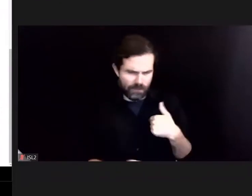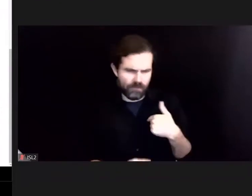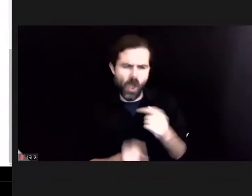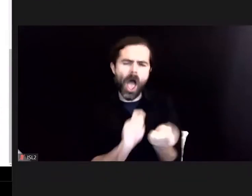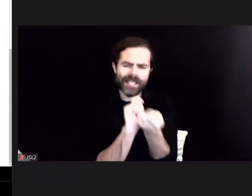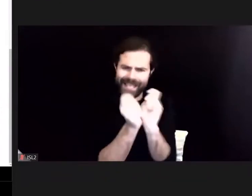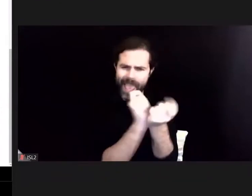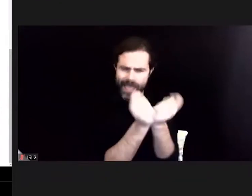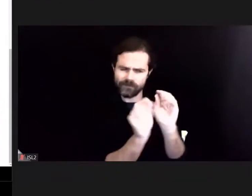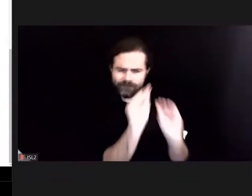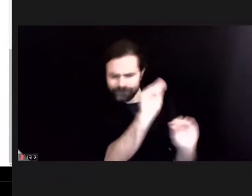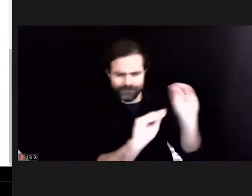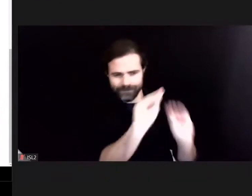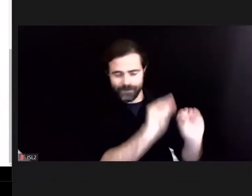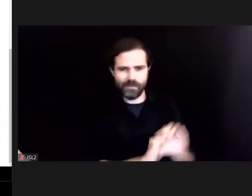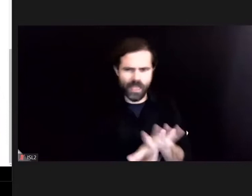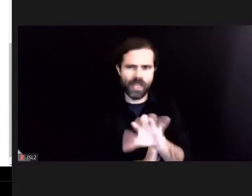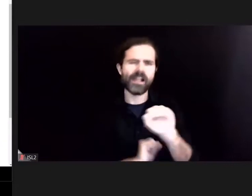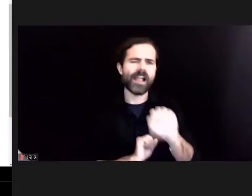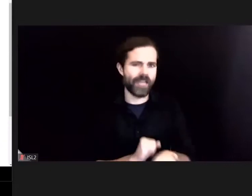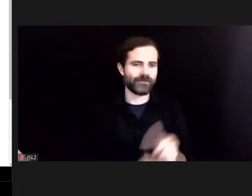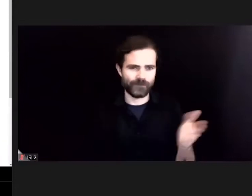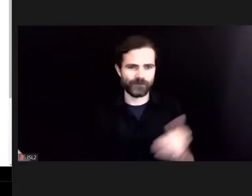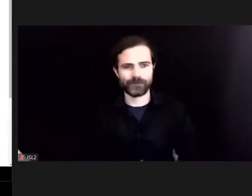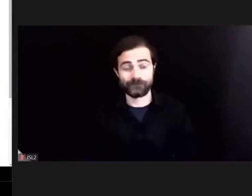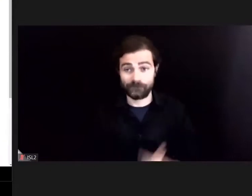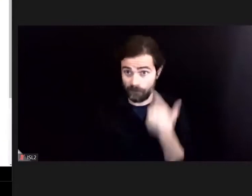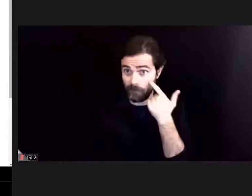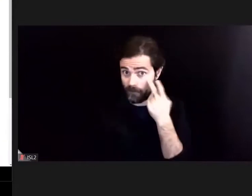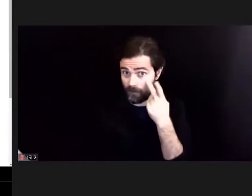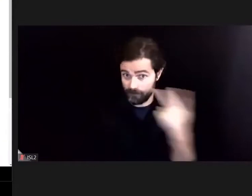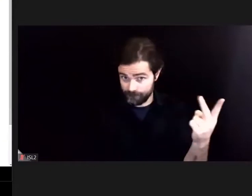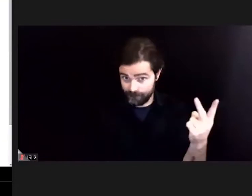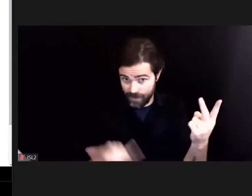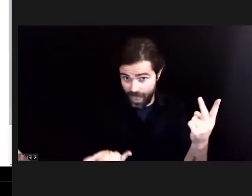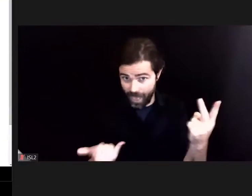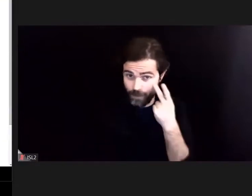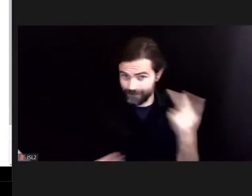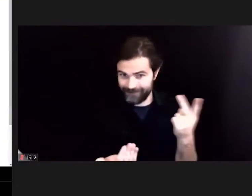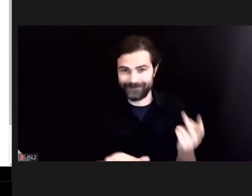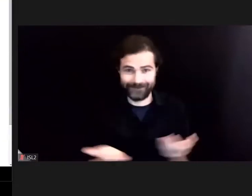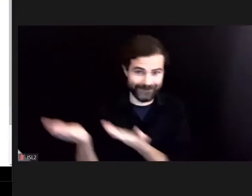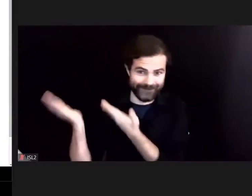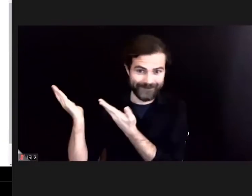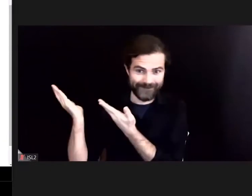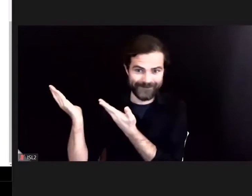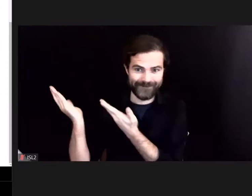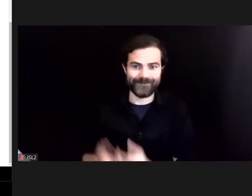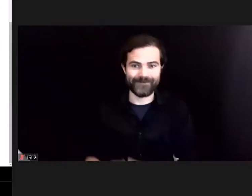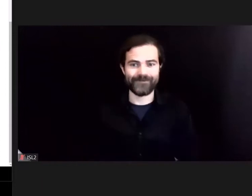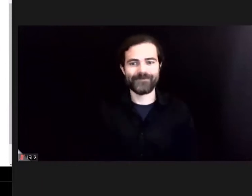include a location of the project, as you see now, sorry. If we